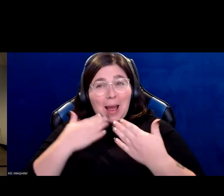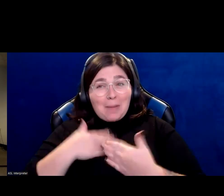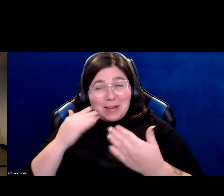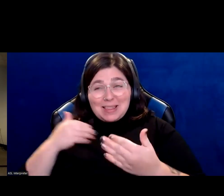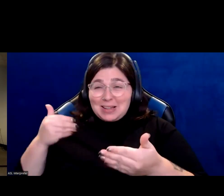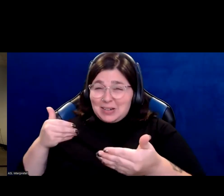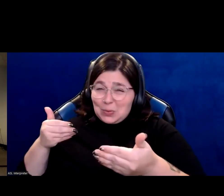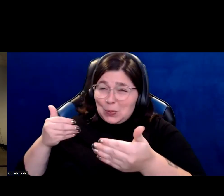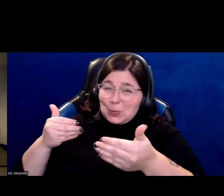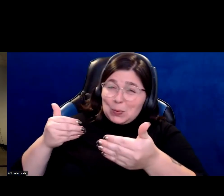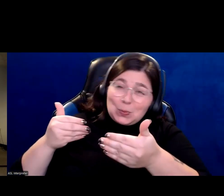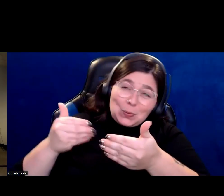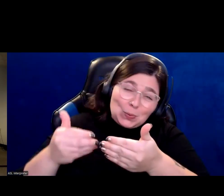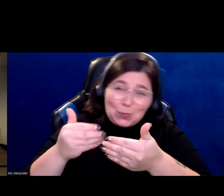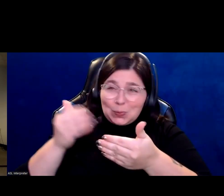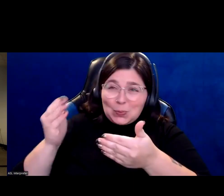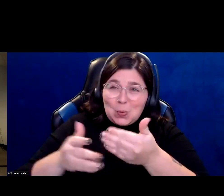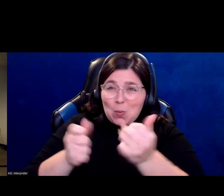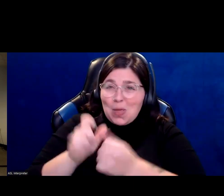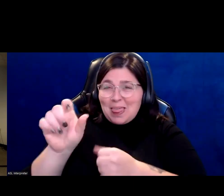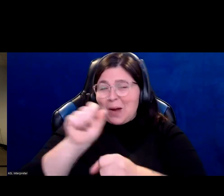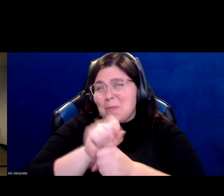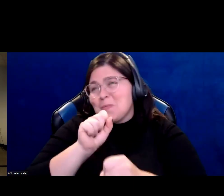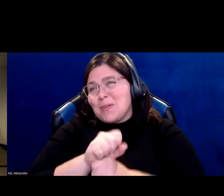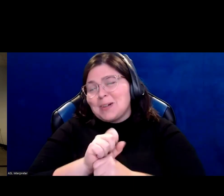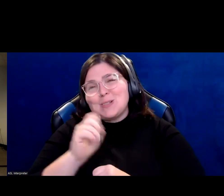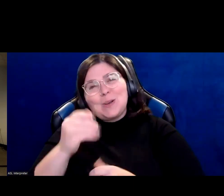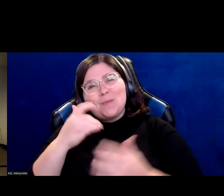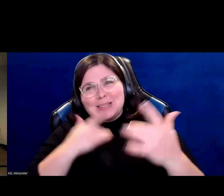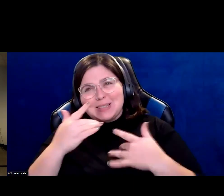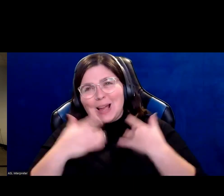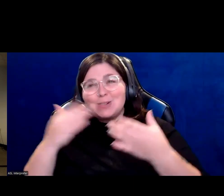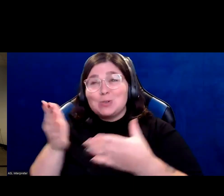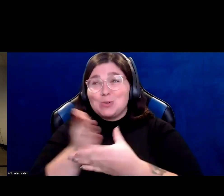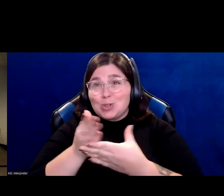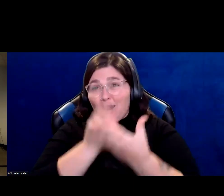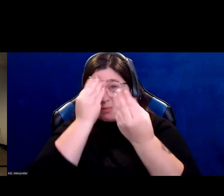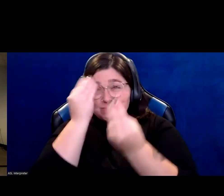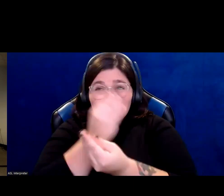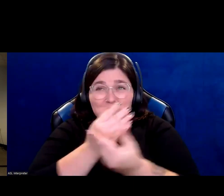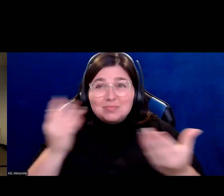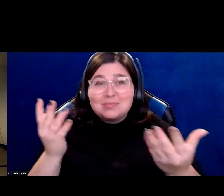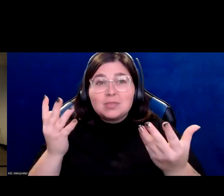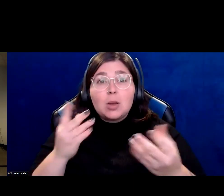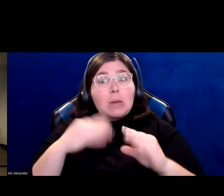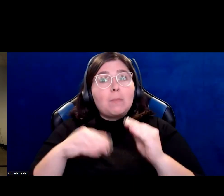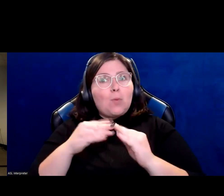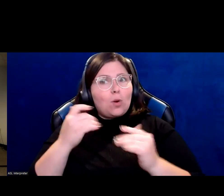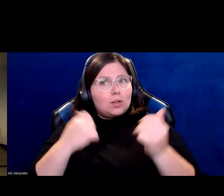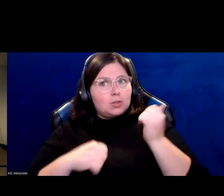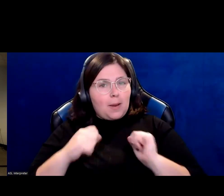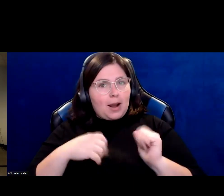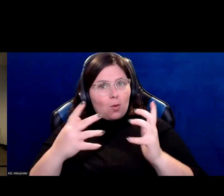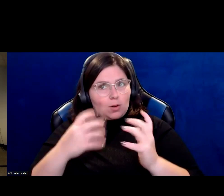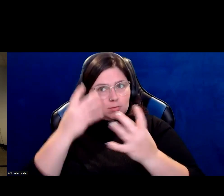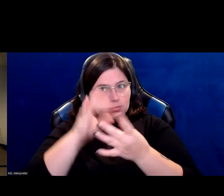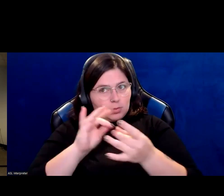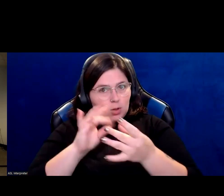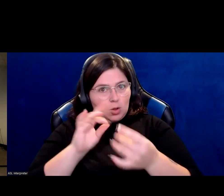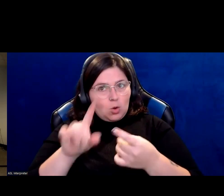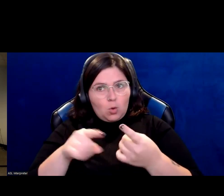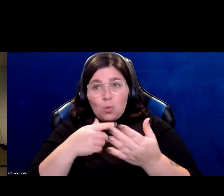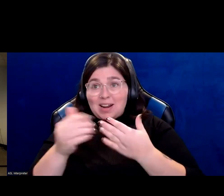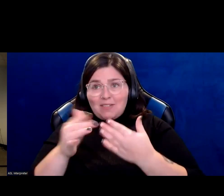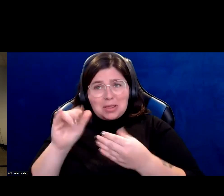work. And really excited to be able to share that with the public more dramatically when we arrive on whatever that